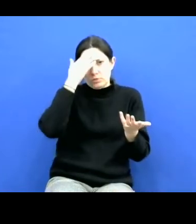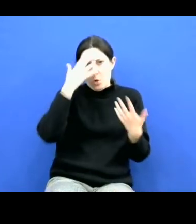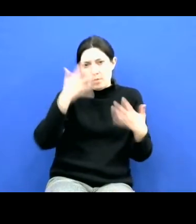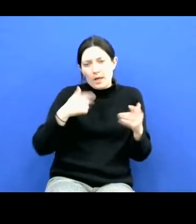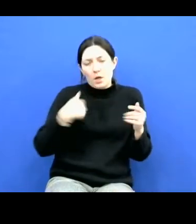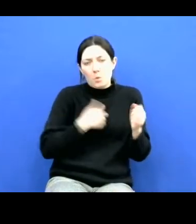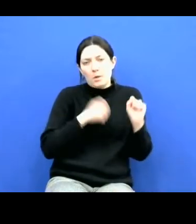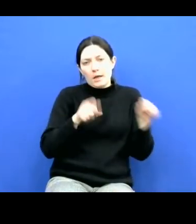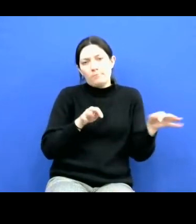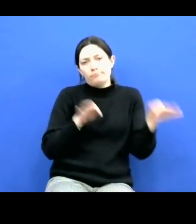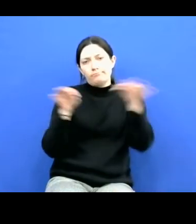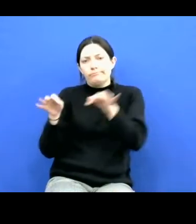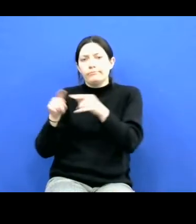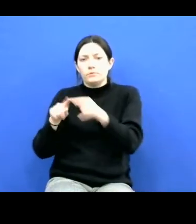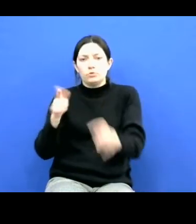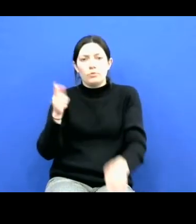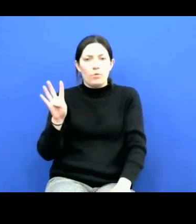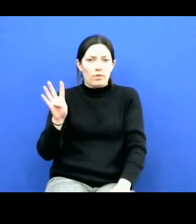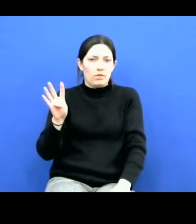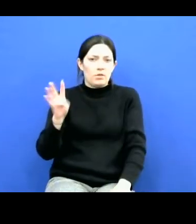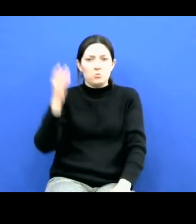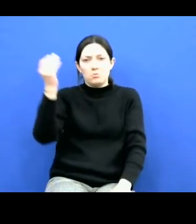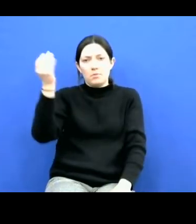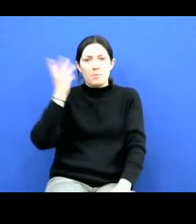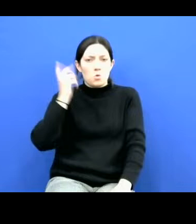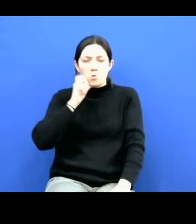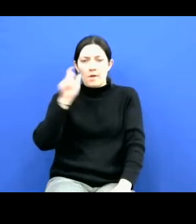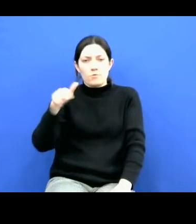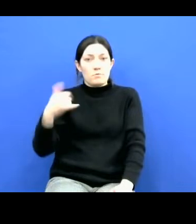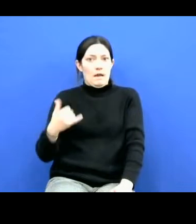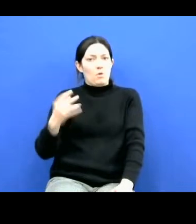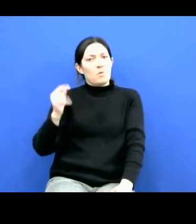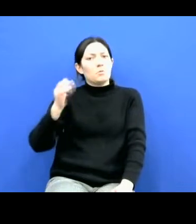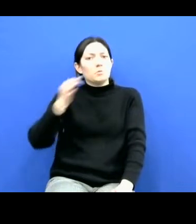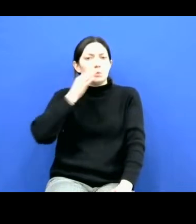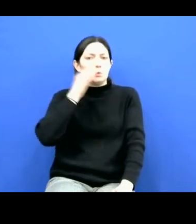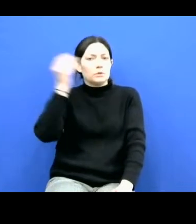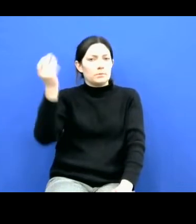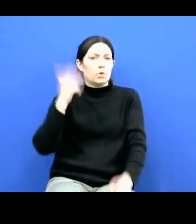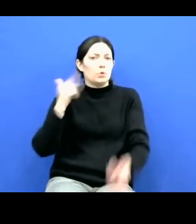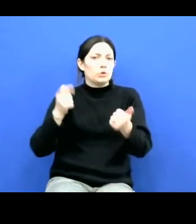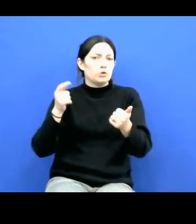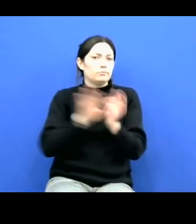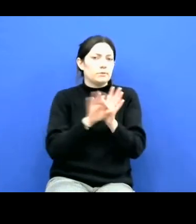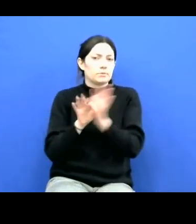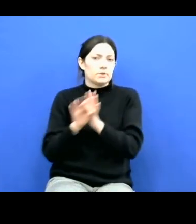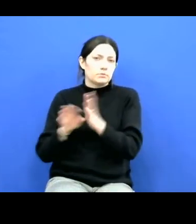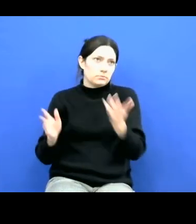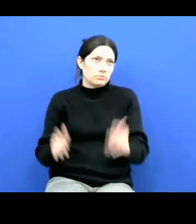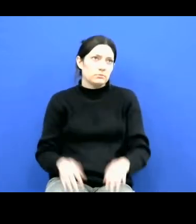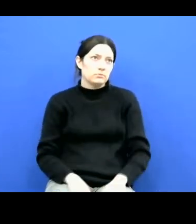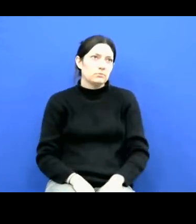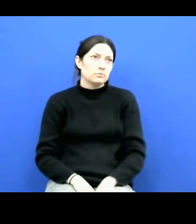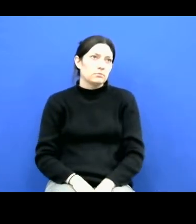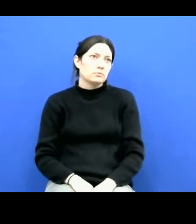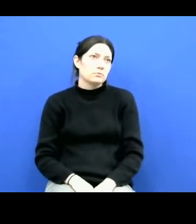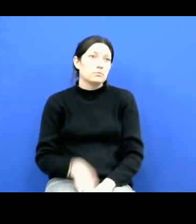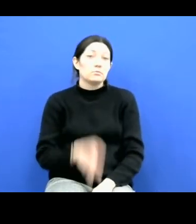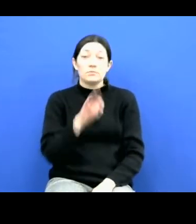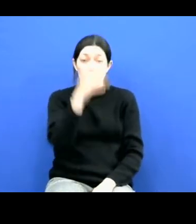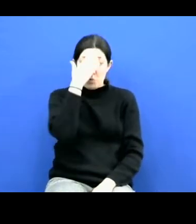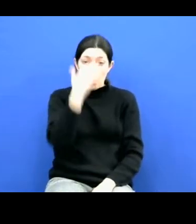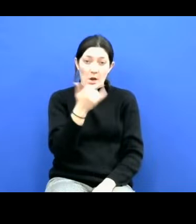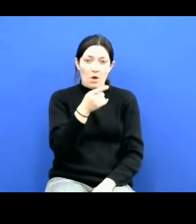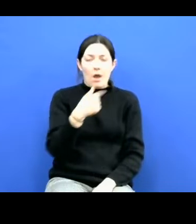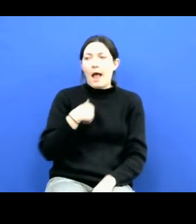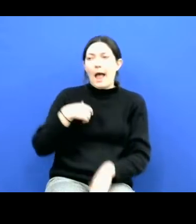can push for the 24th. You don't have to let me know just now. If you do know the answer now, great. If you don't. Well, just let me know. I can't speak